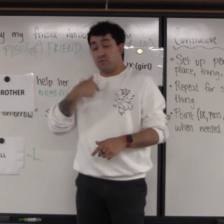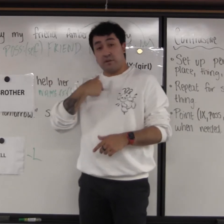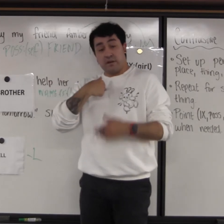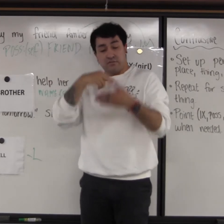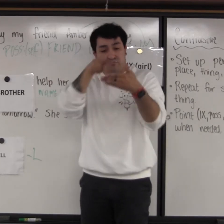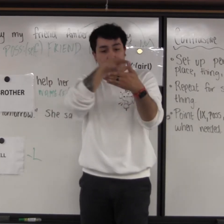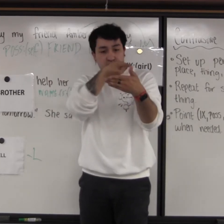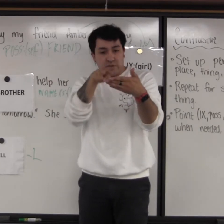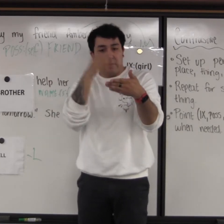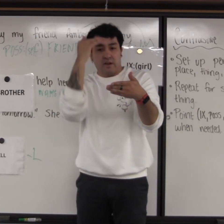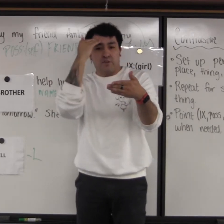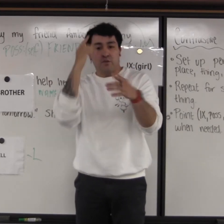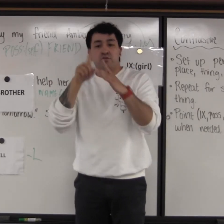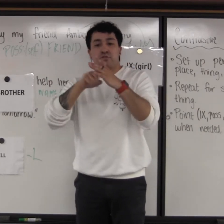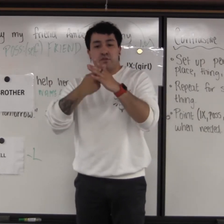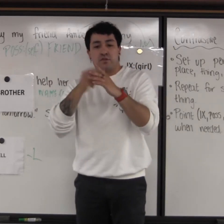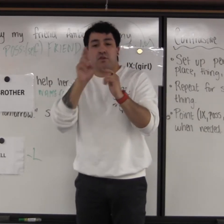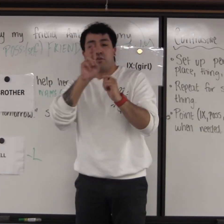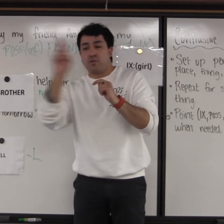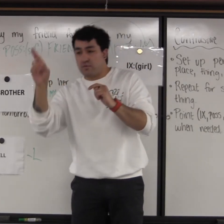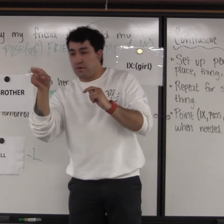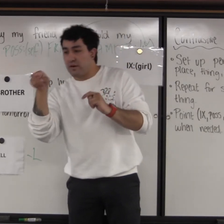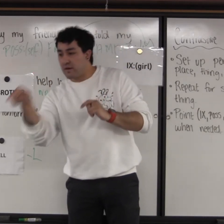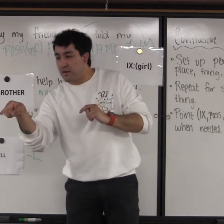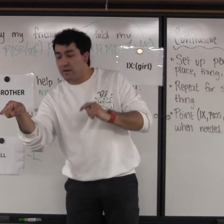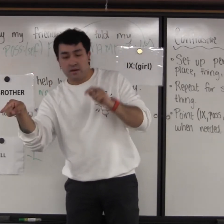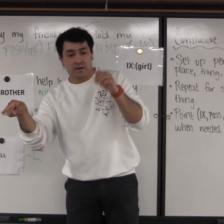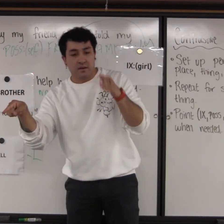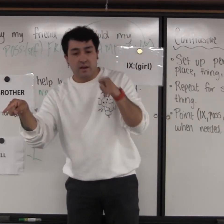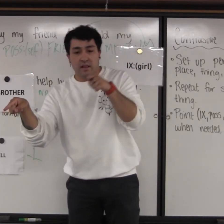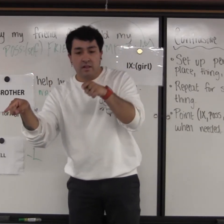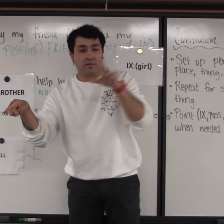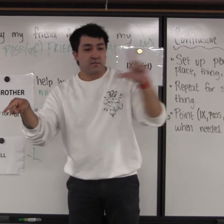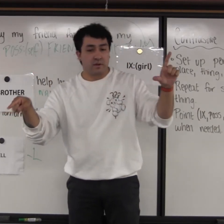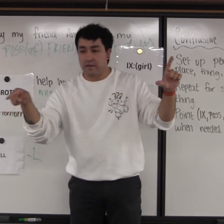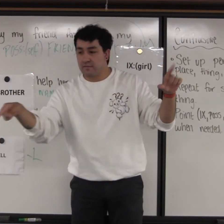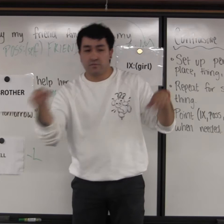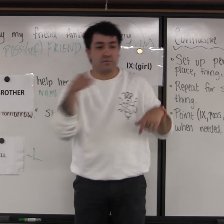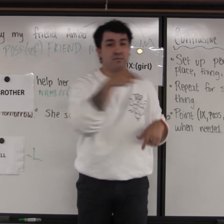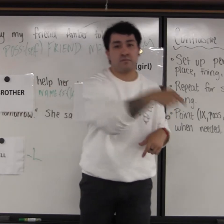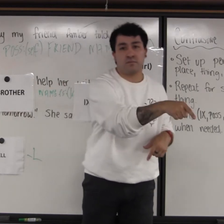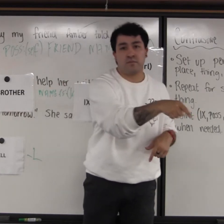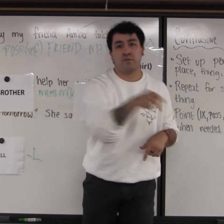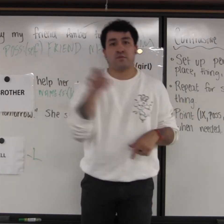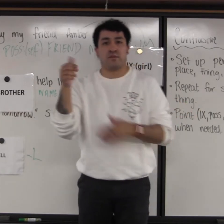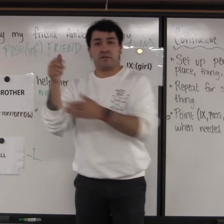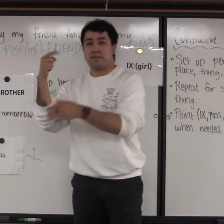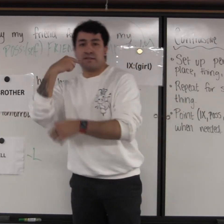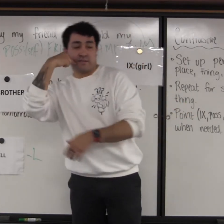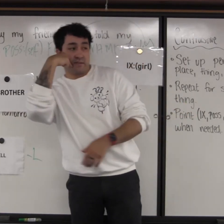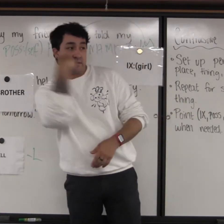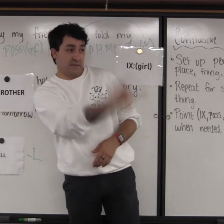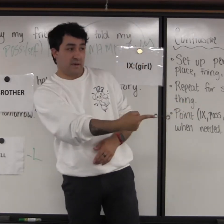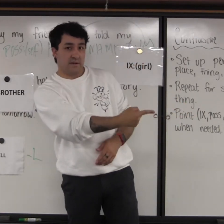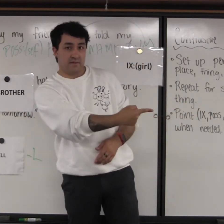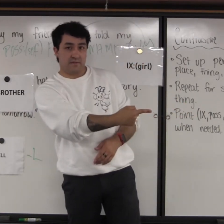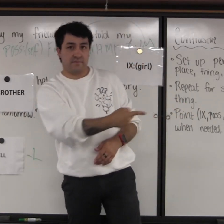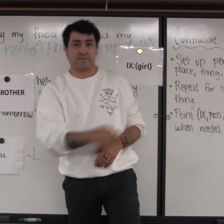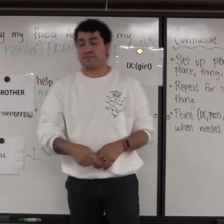do that is because when I'm reading my gloss, there's so much going on. I really don't want to think about what is the direction that